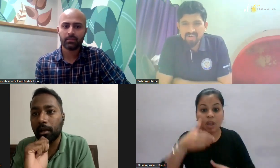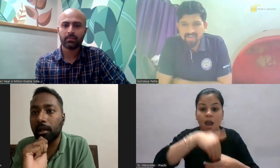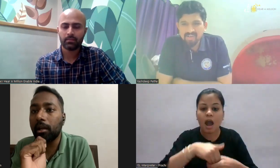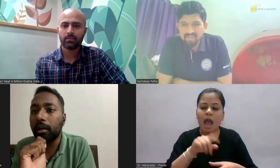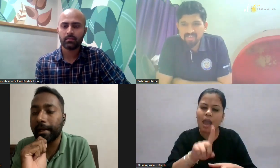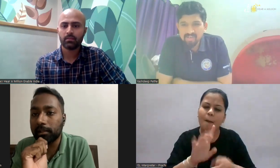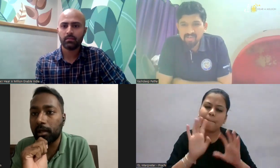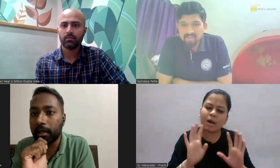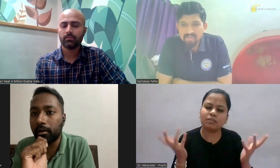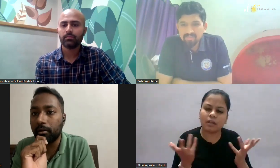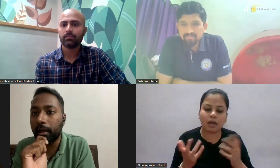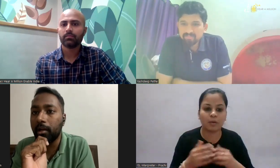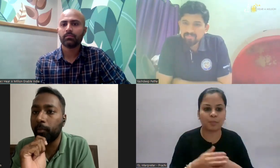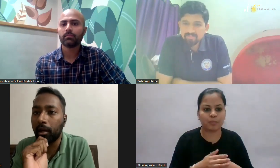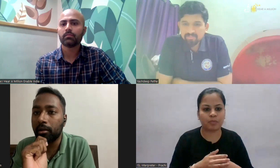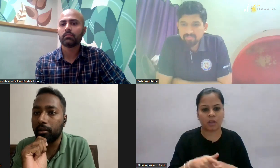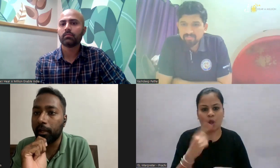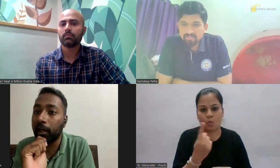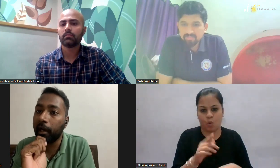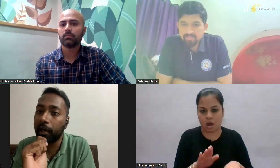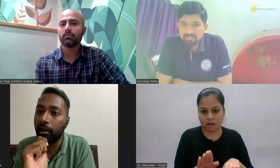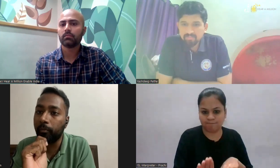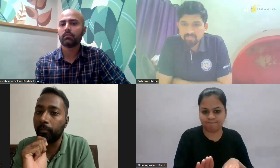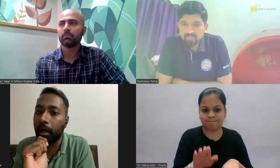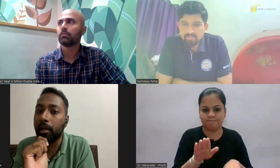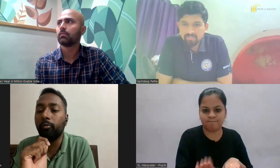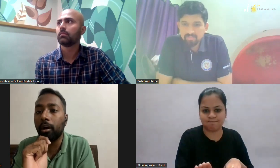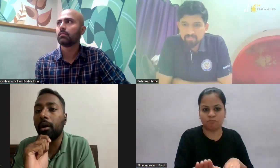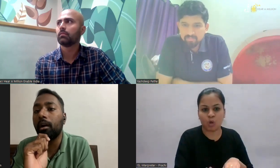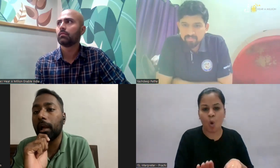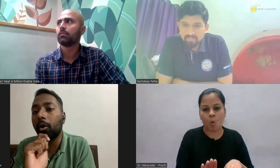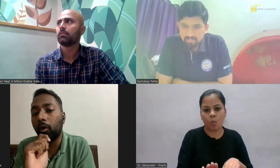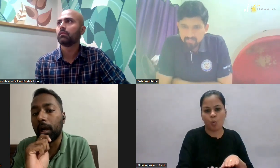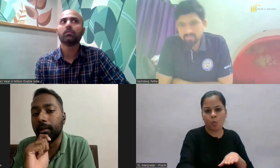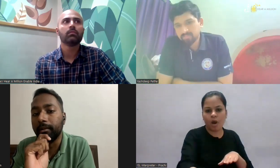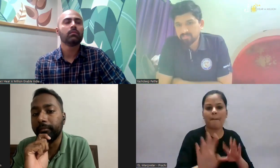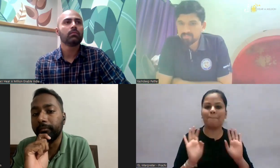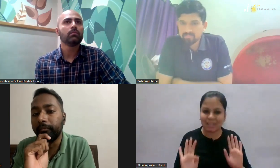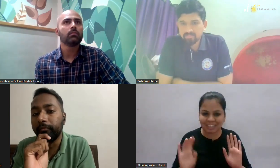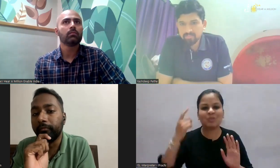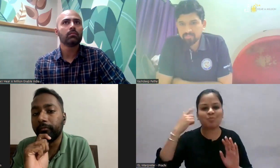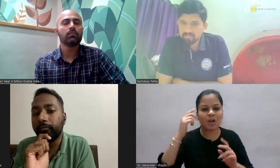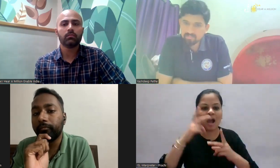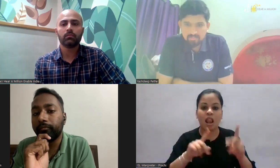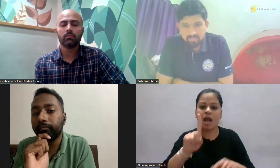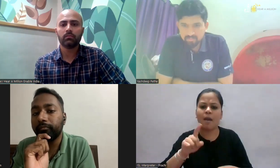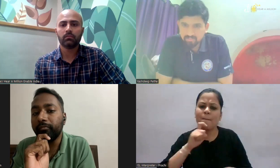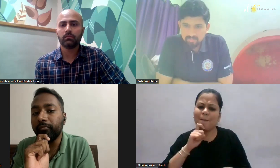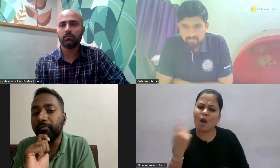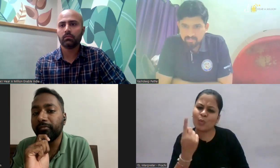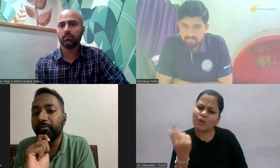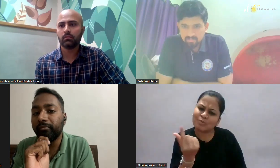only requires accelerator and brake that can handle by one leg only.